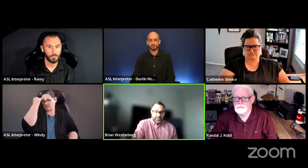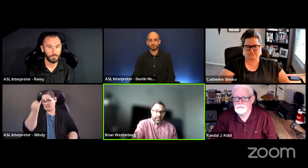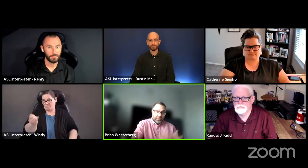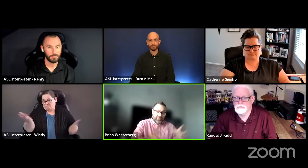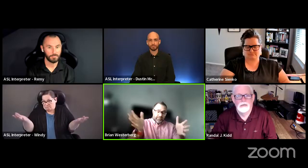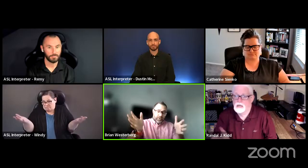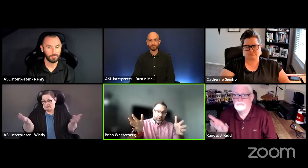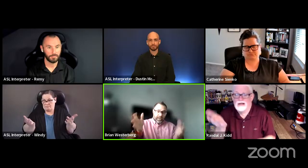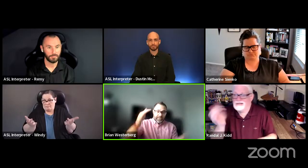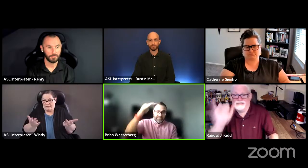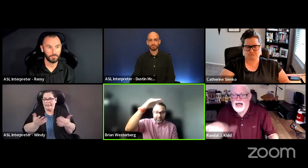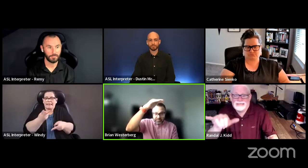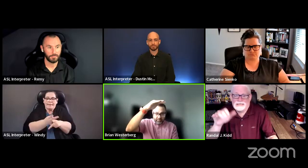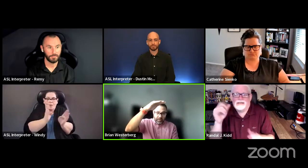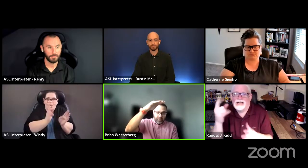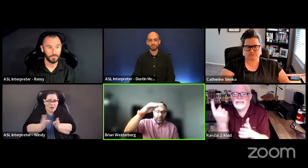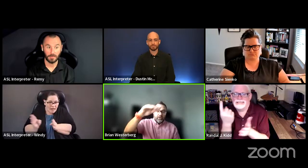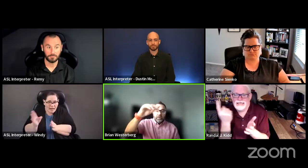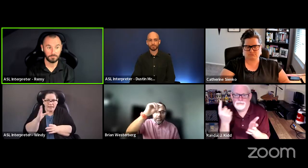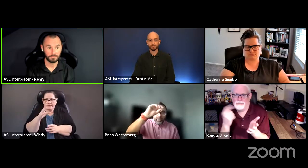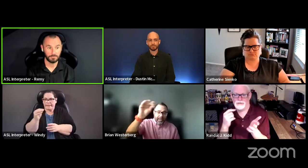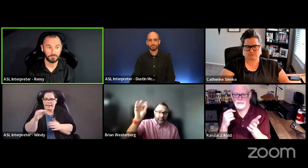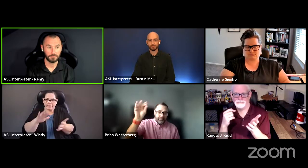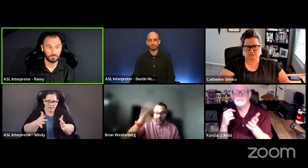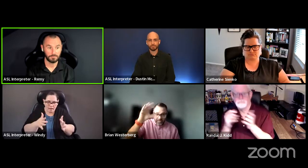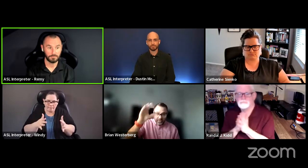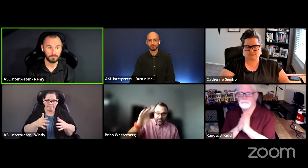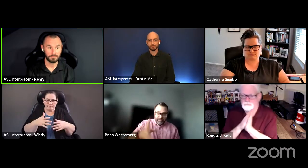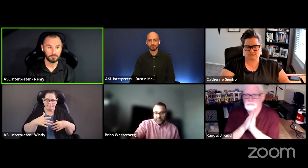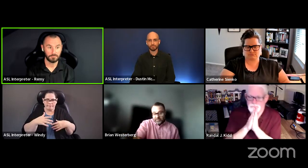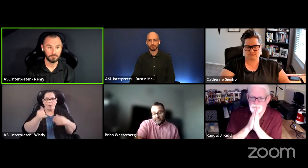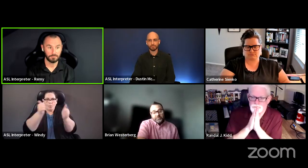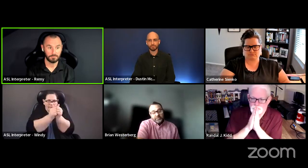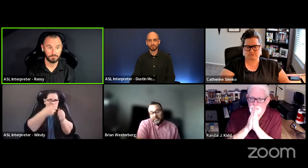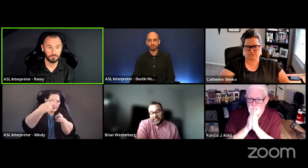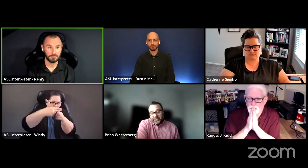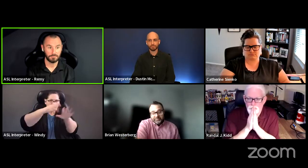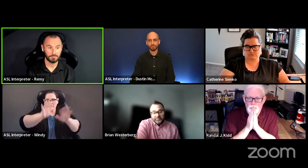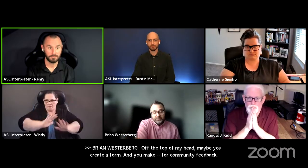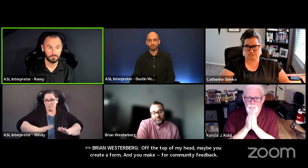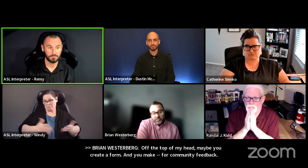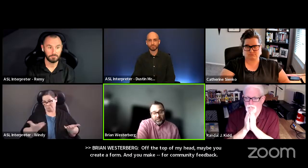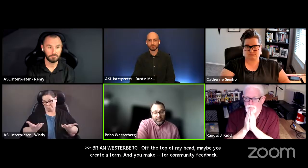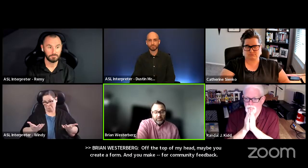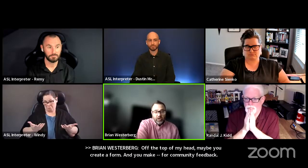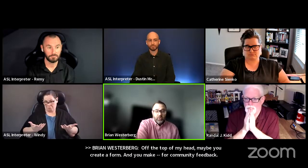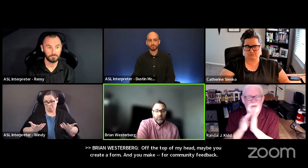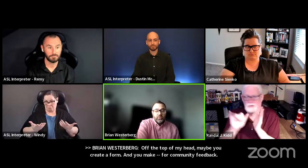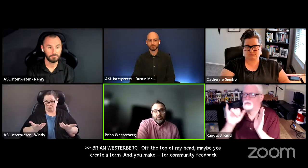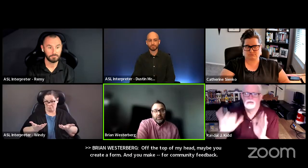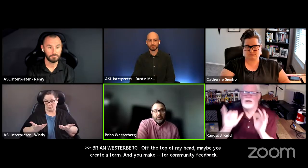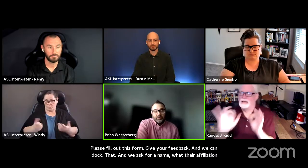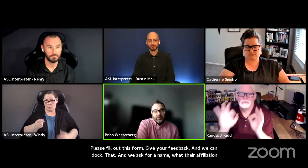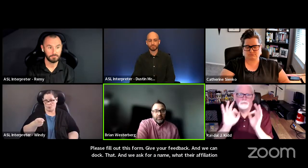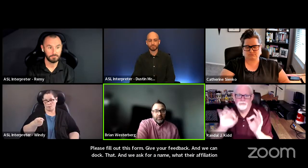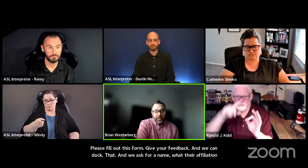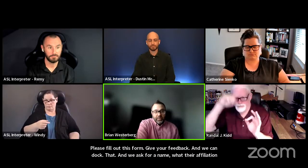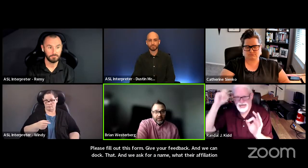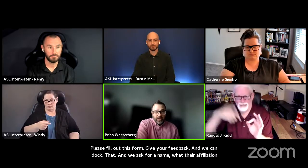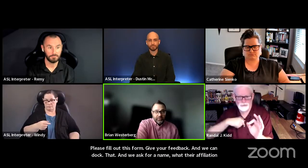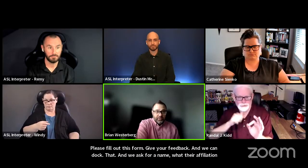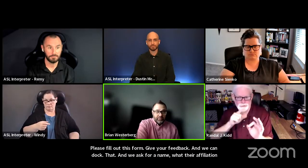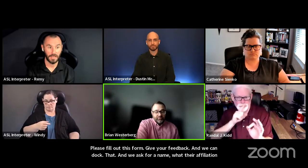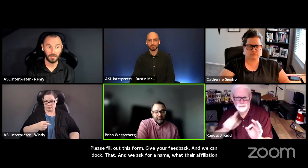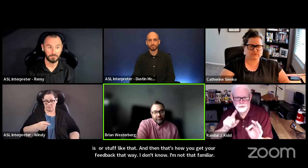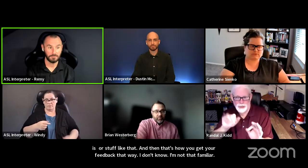And at least keep it organized and somewhat, Yeah. name those kind of things, so that and